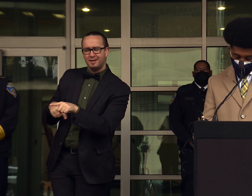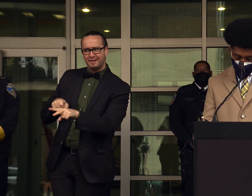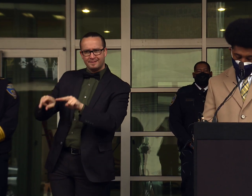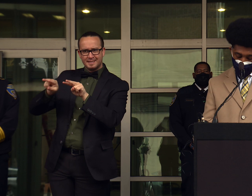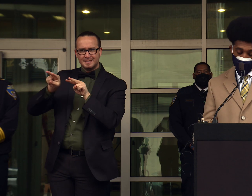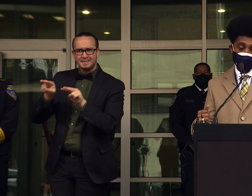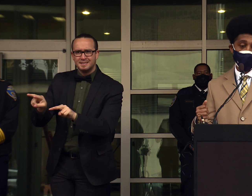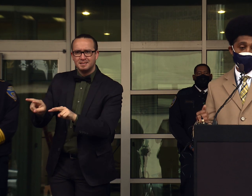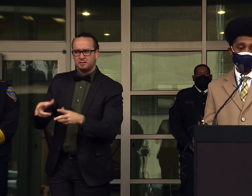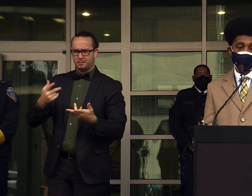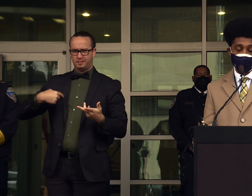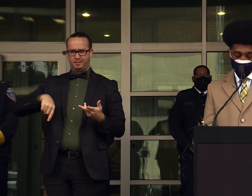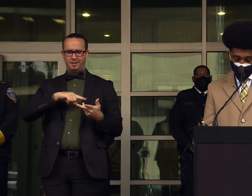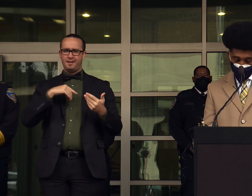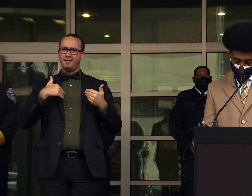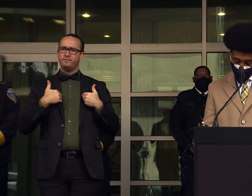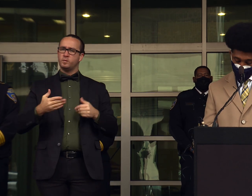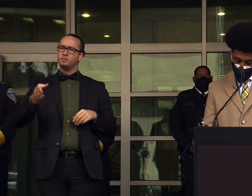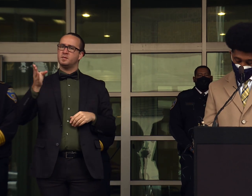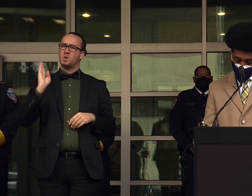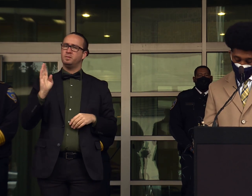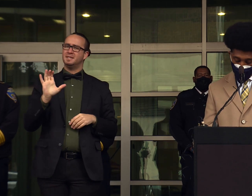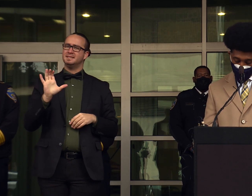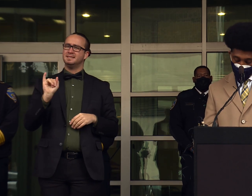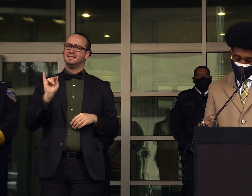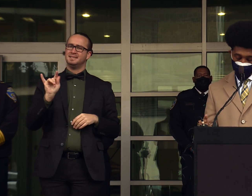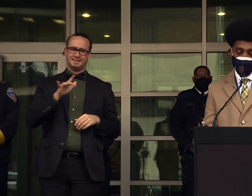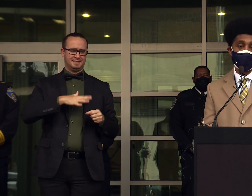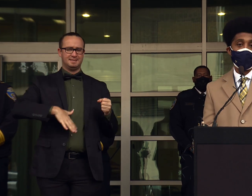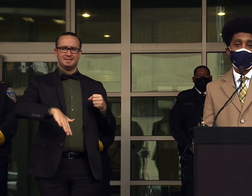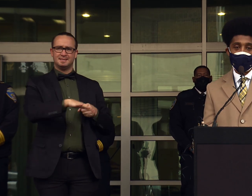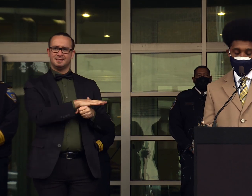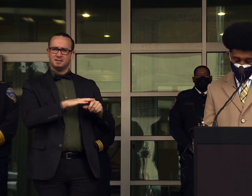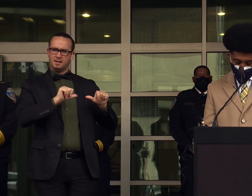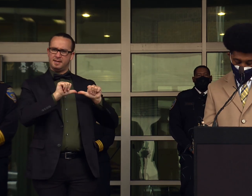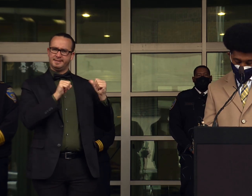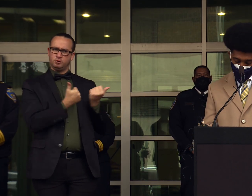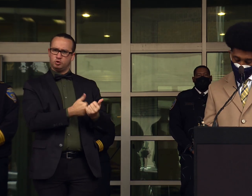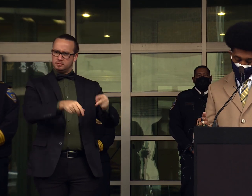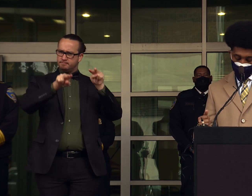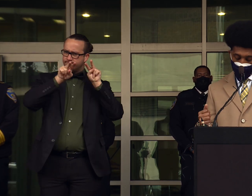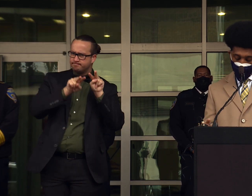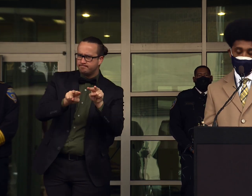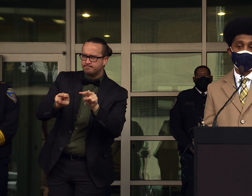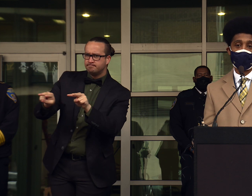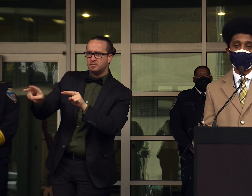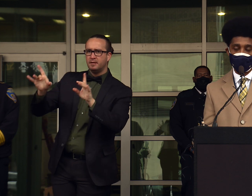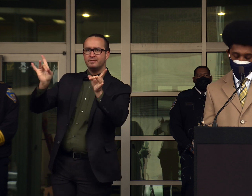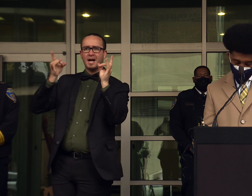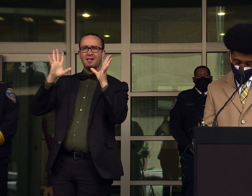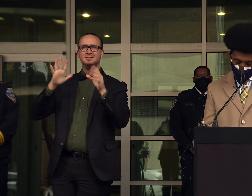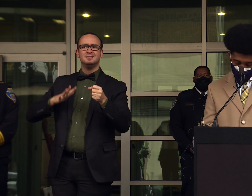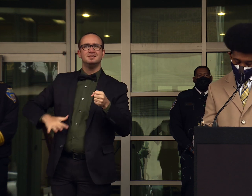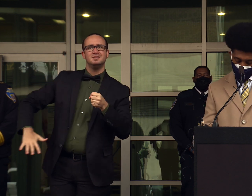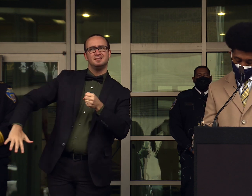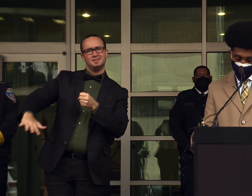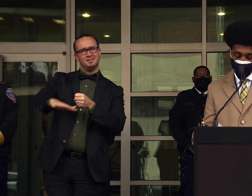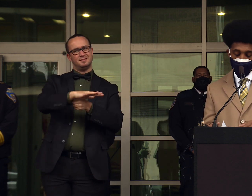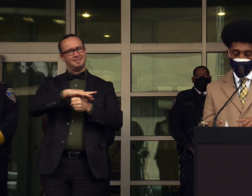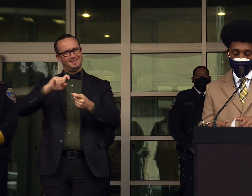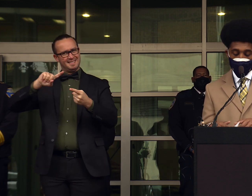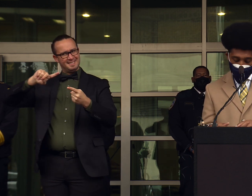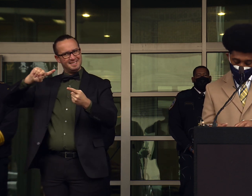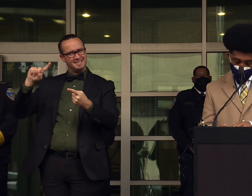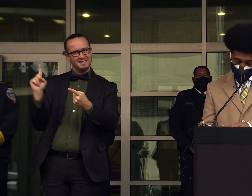our city. And we will also work together to ensure that the people who commit acts of violence and wreak havoc on our communities are held